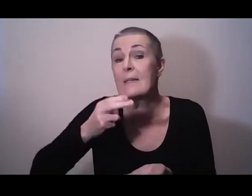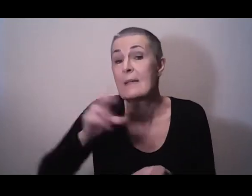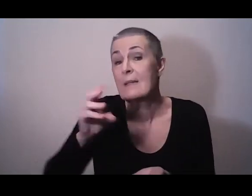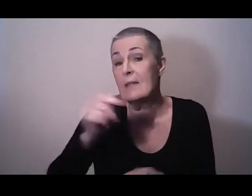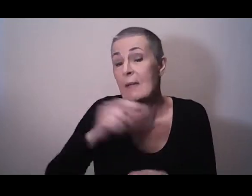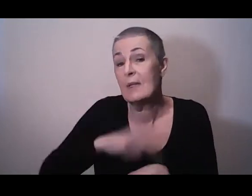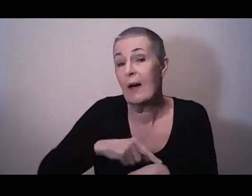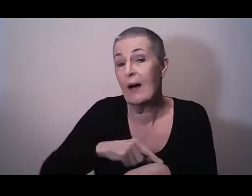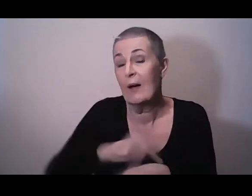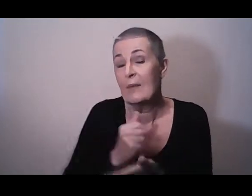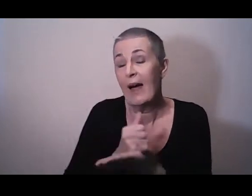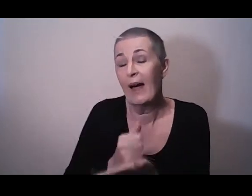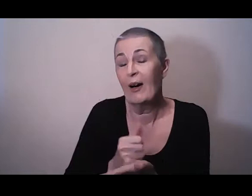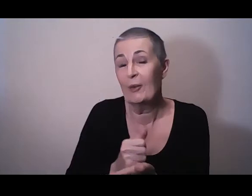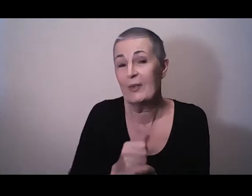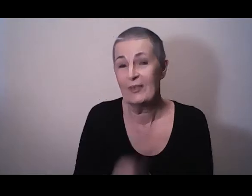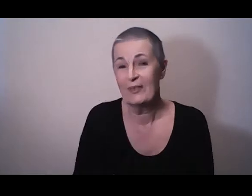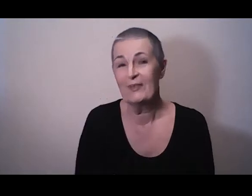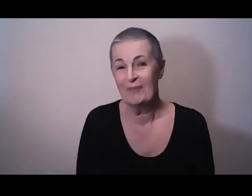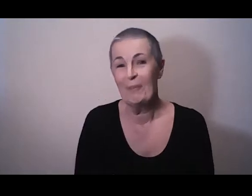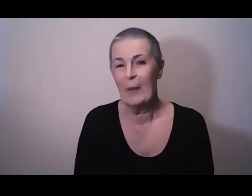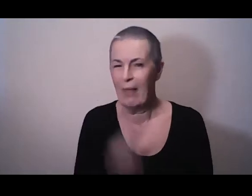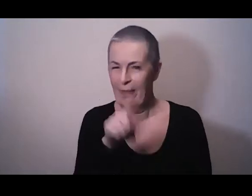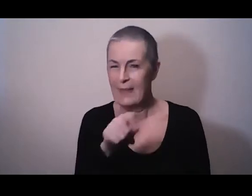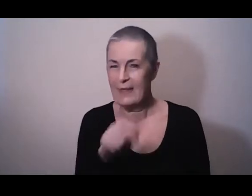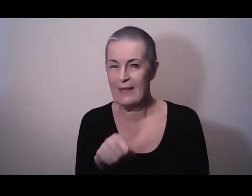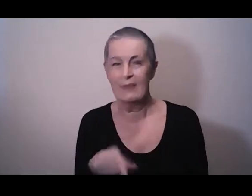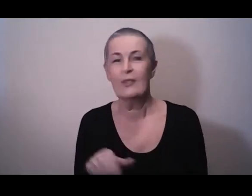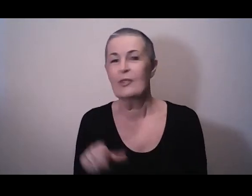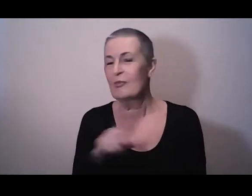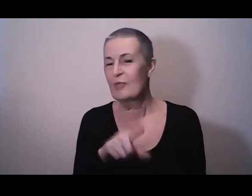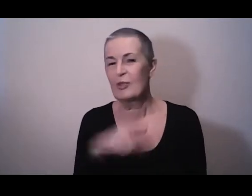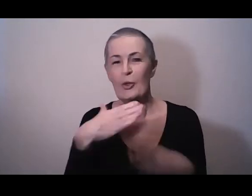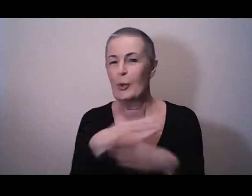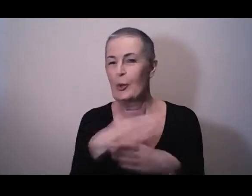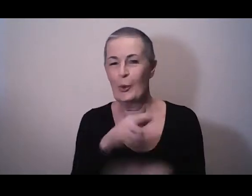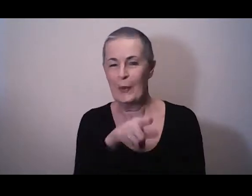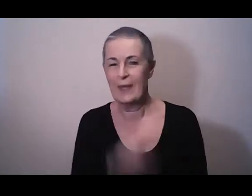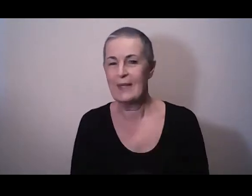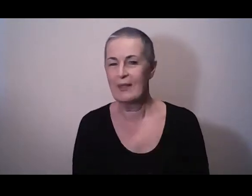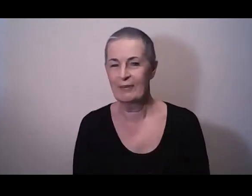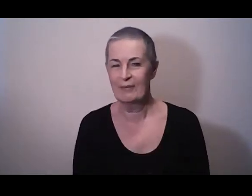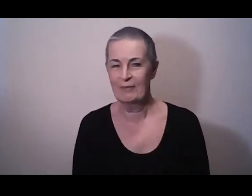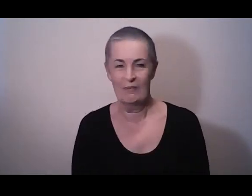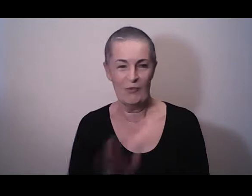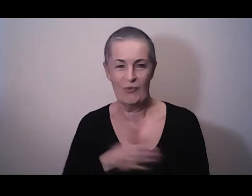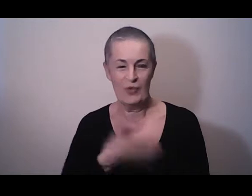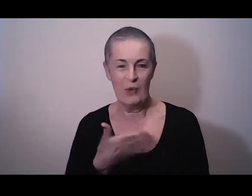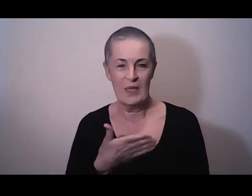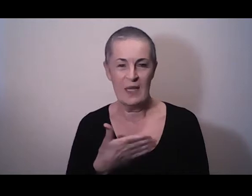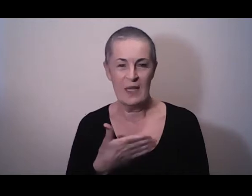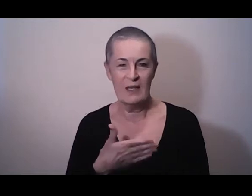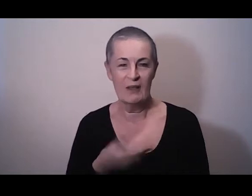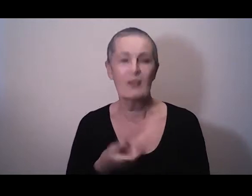You're just doing it, and you don't need to have medication then. You don't need to